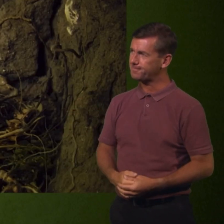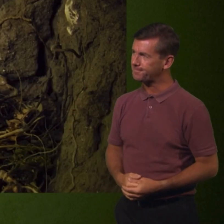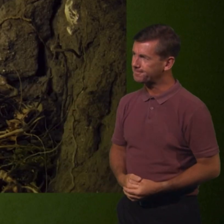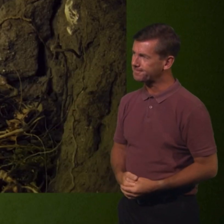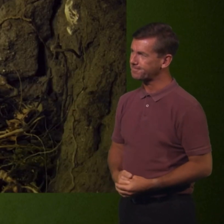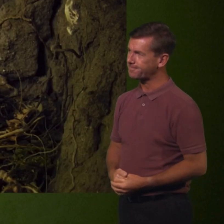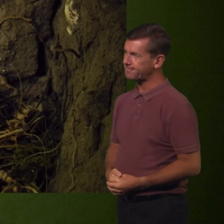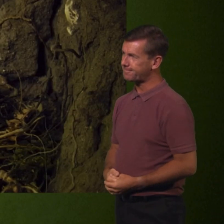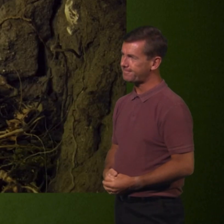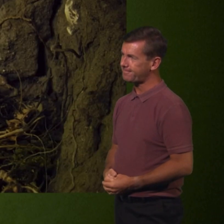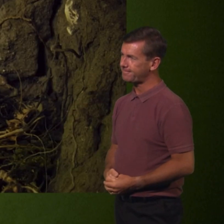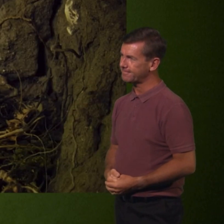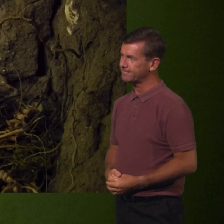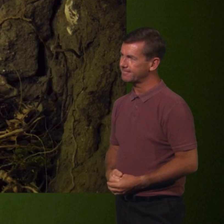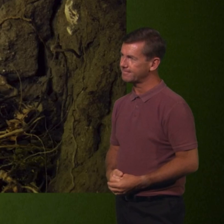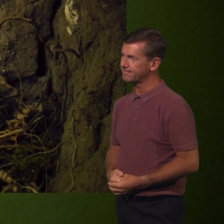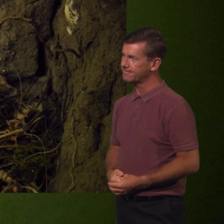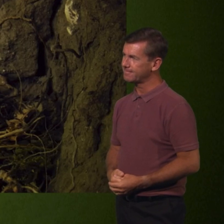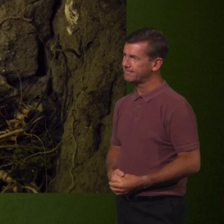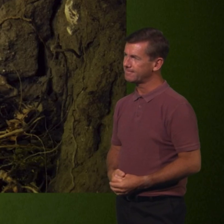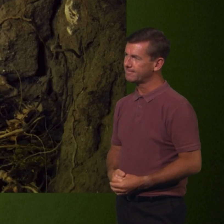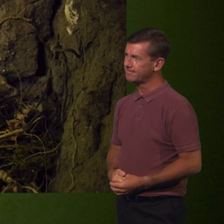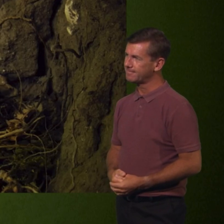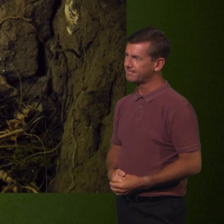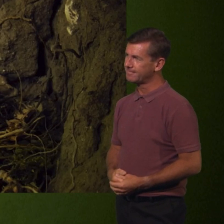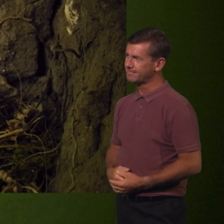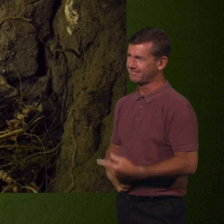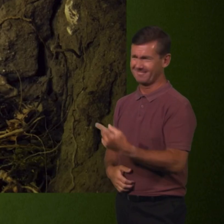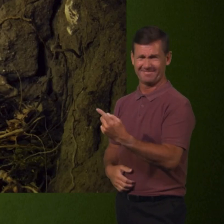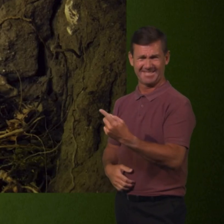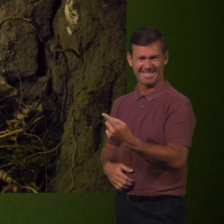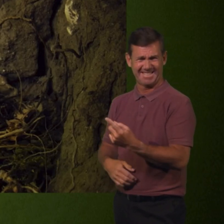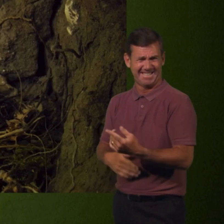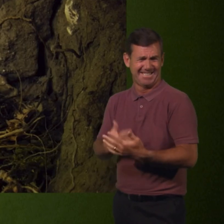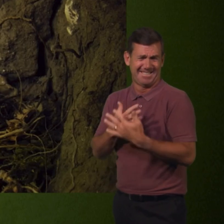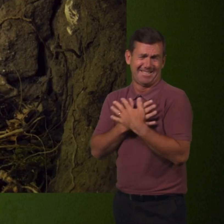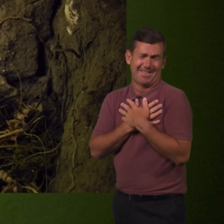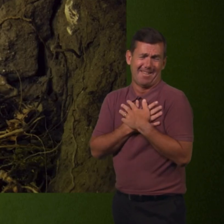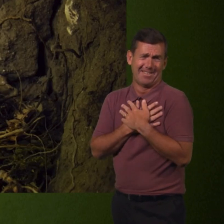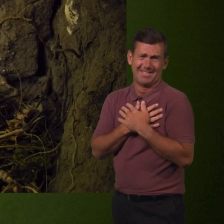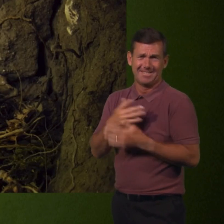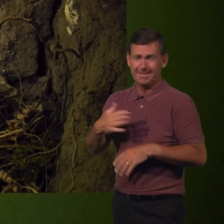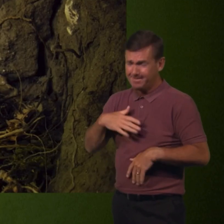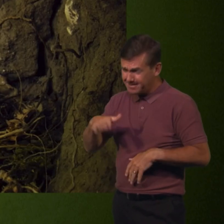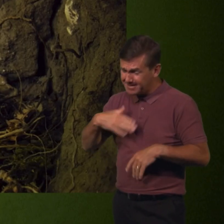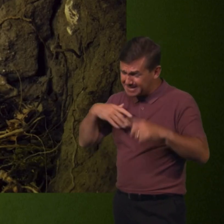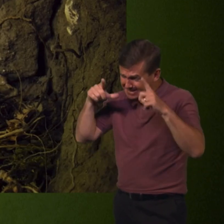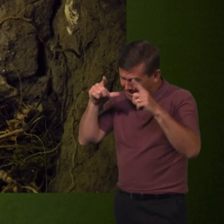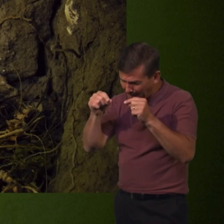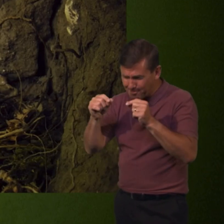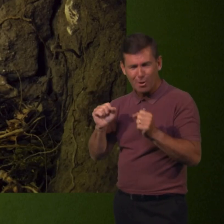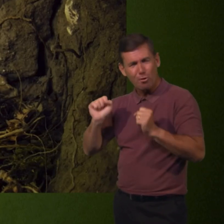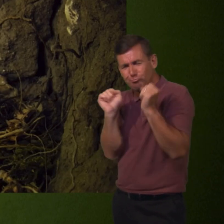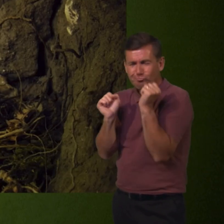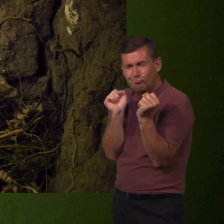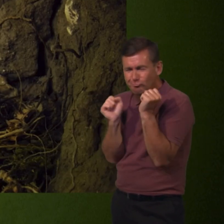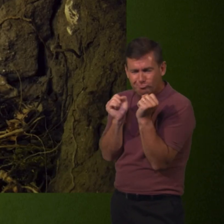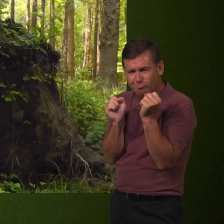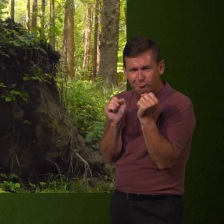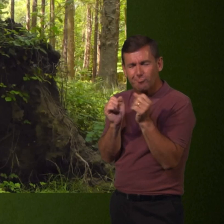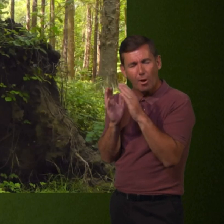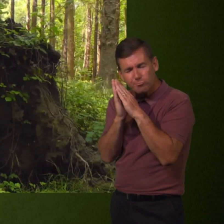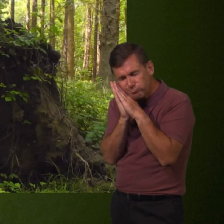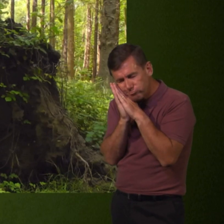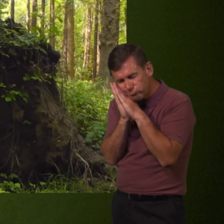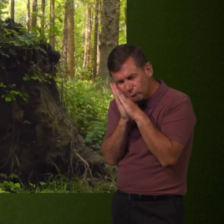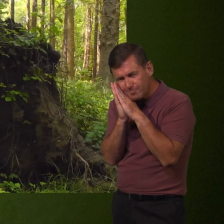look at this bit though, I love this bit. Look at the little chick popping out. Doesn't want to go to sleep. Snuggling back down. Constantly